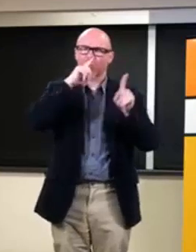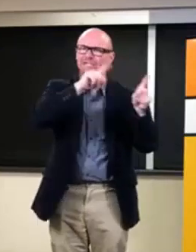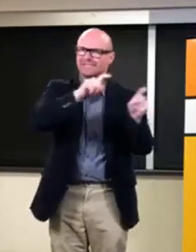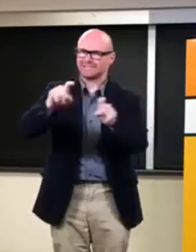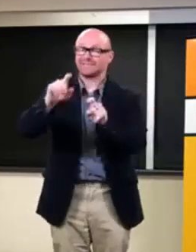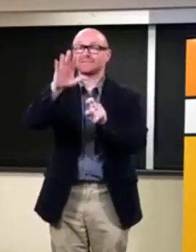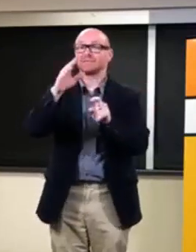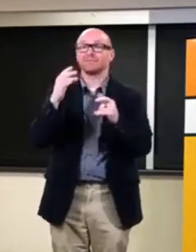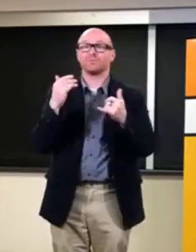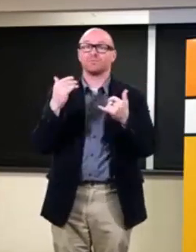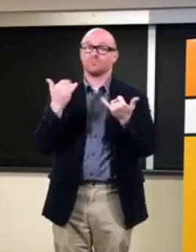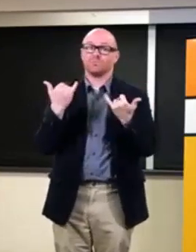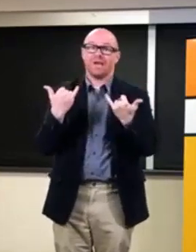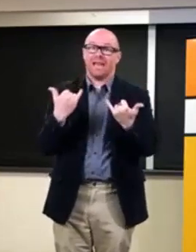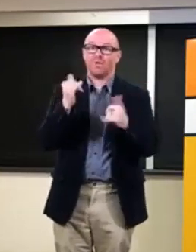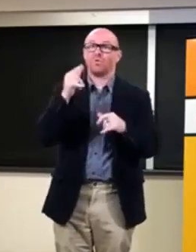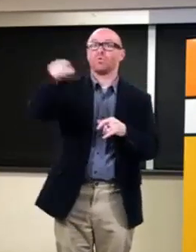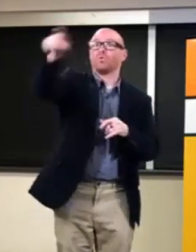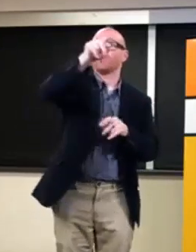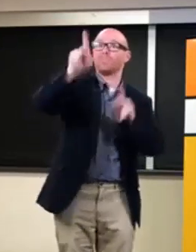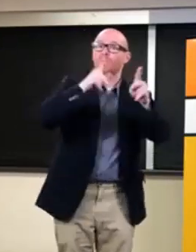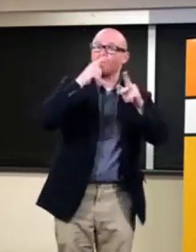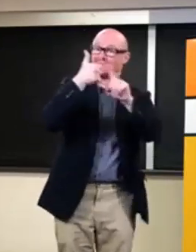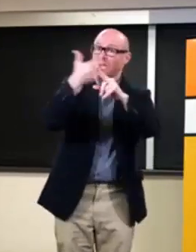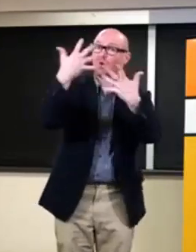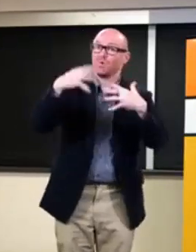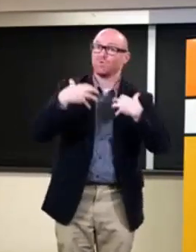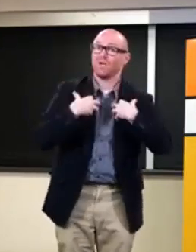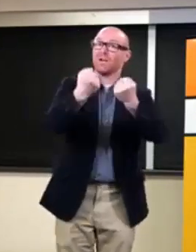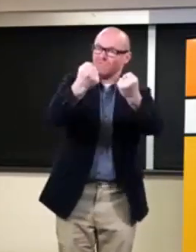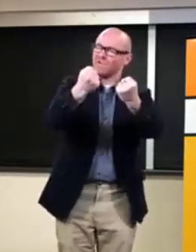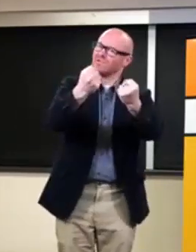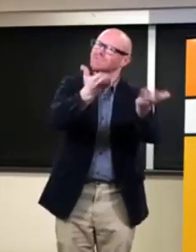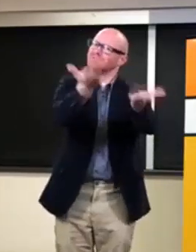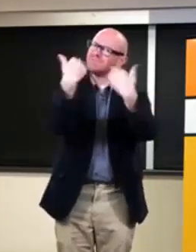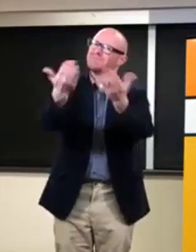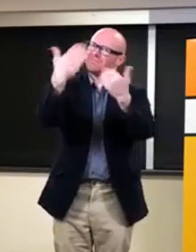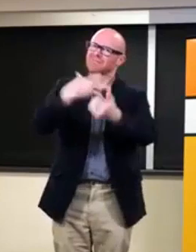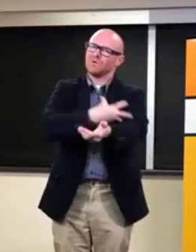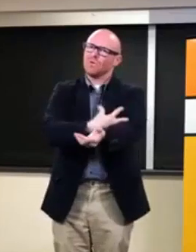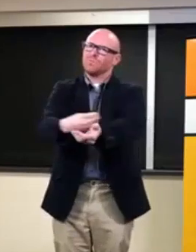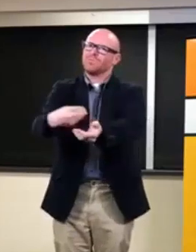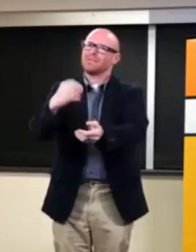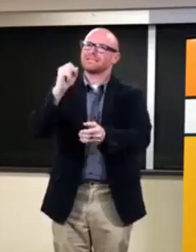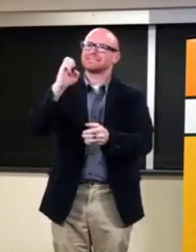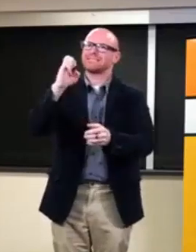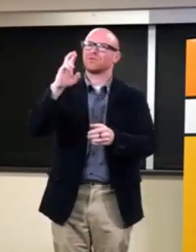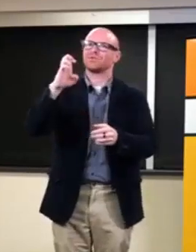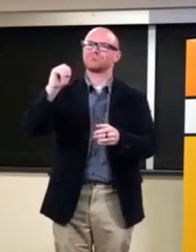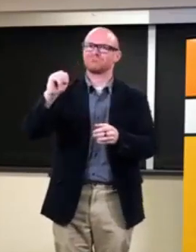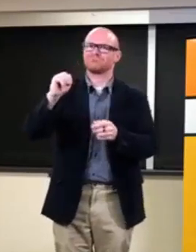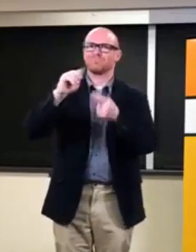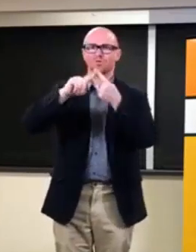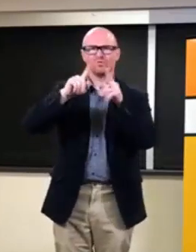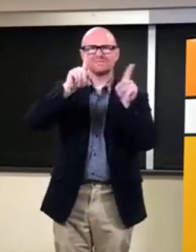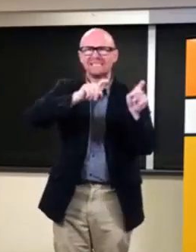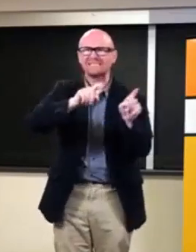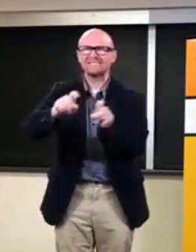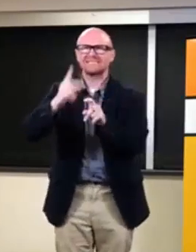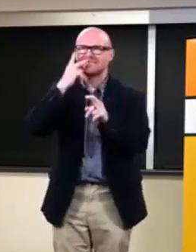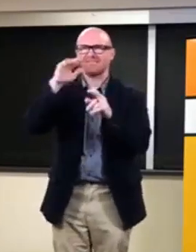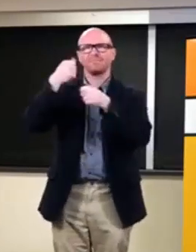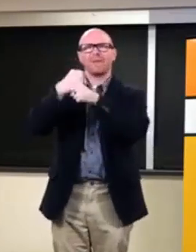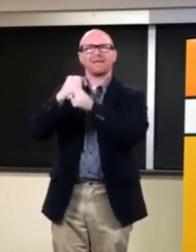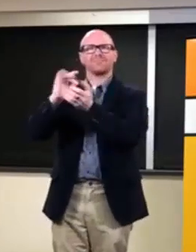that. And if you've survived COVID-19, they might be able to accept your serum for treatment of those who have severe disease. The other piece of